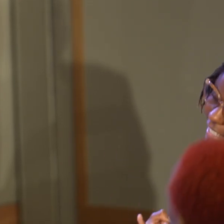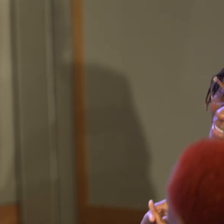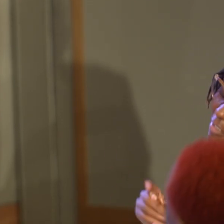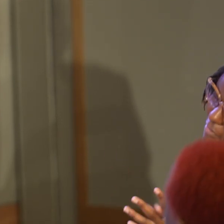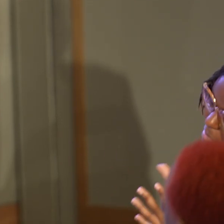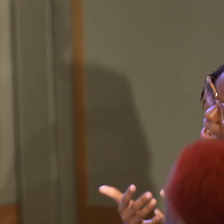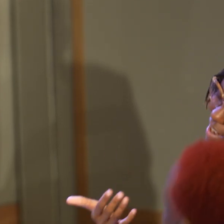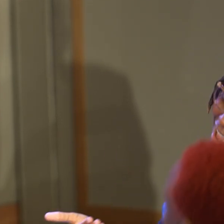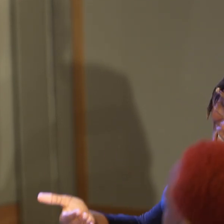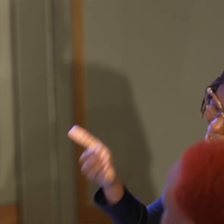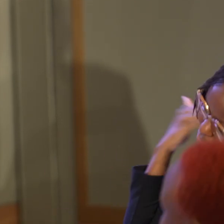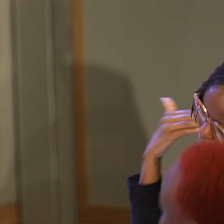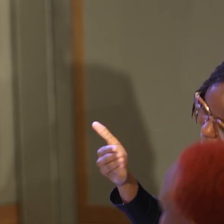before